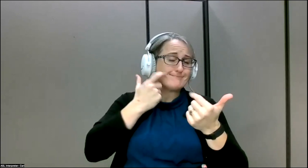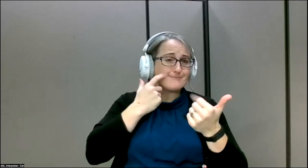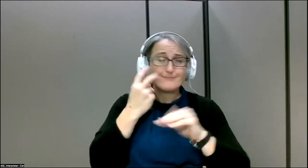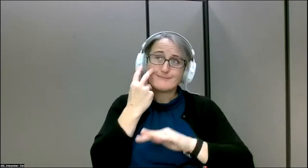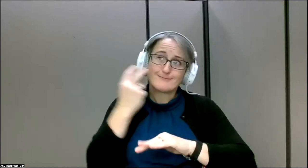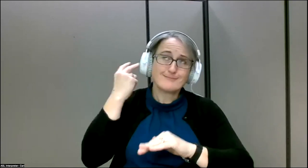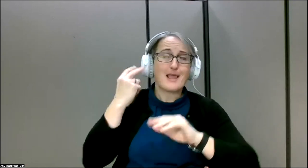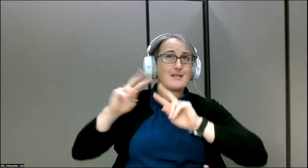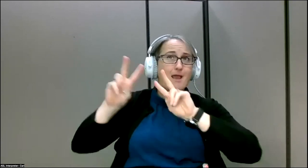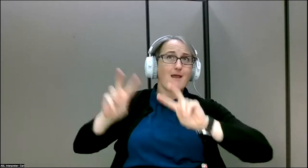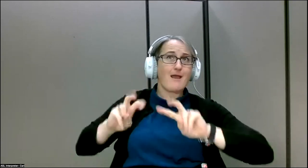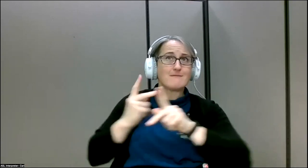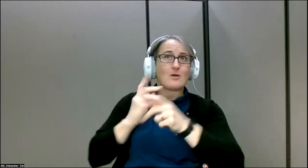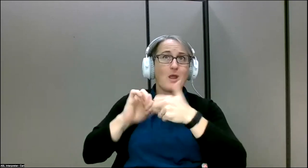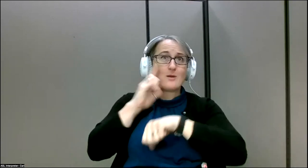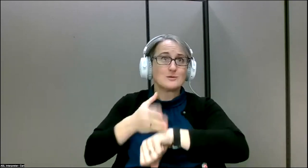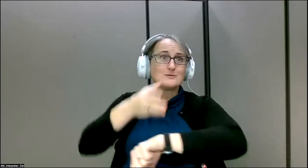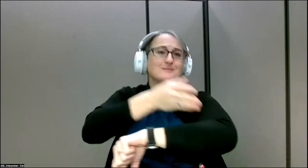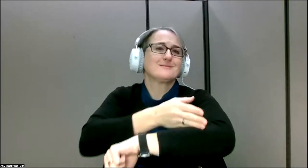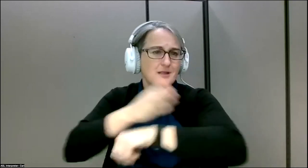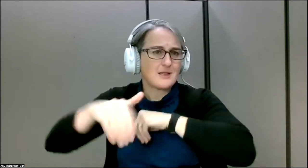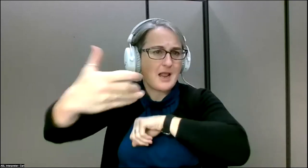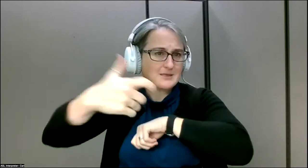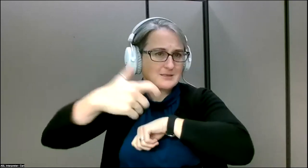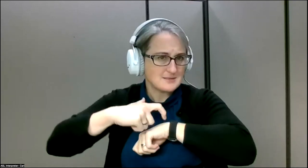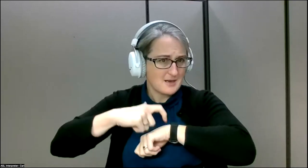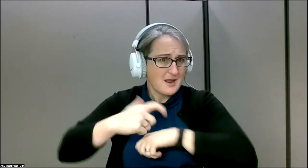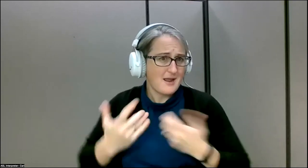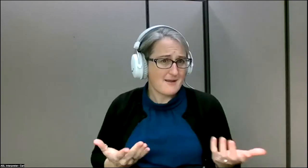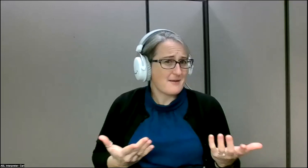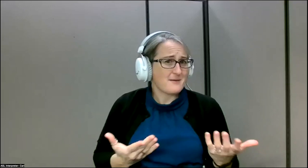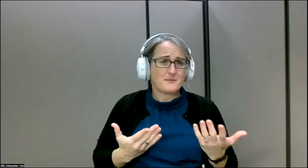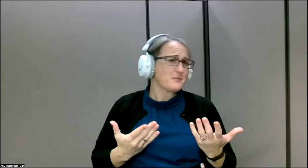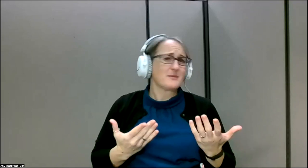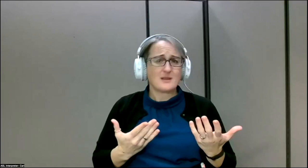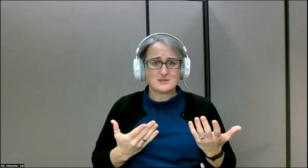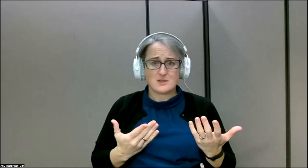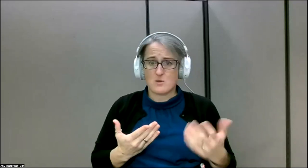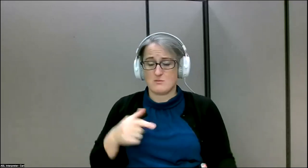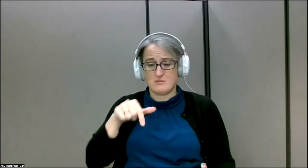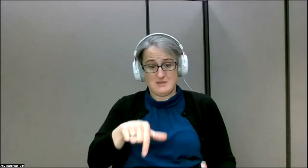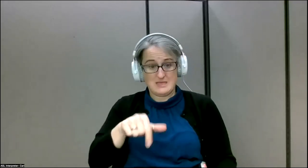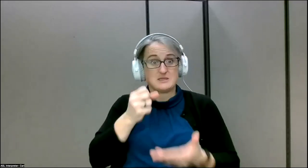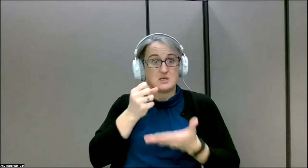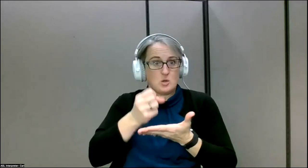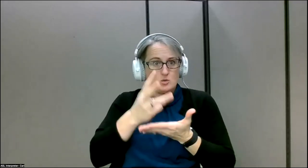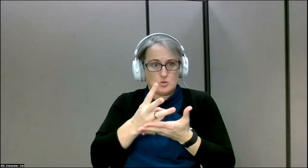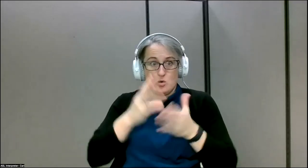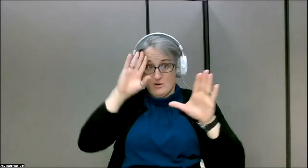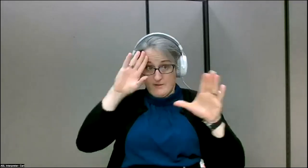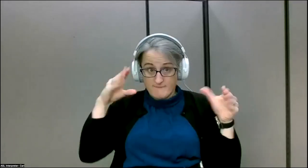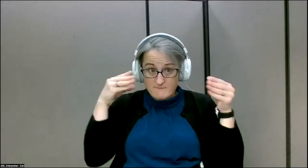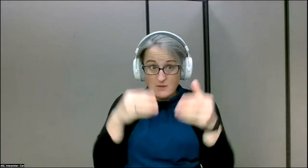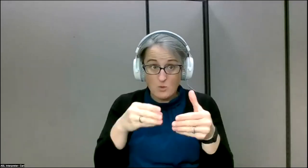kind of look at things constructively in the present moving forward. And since we're having a social work specific